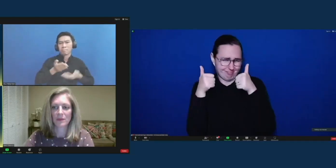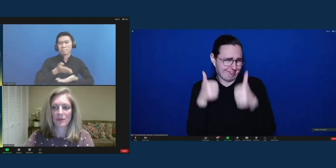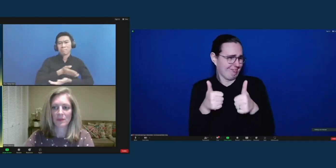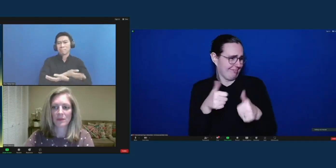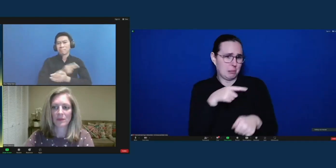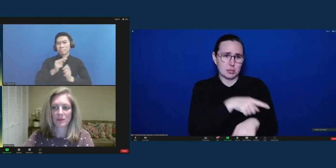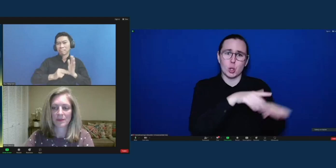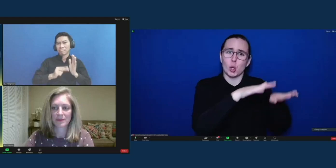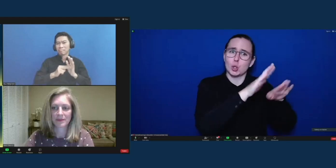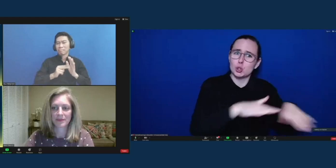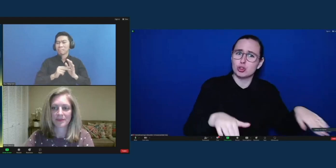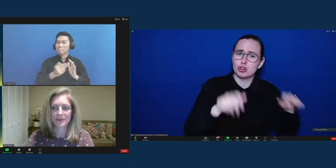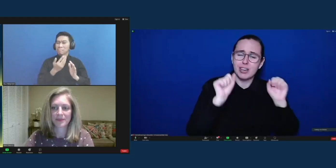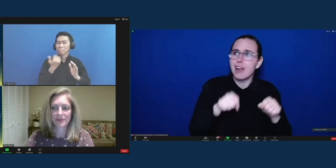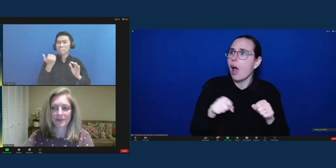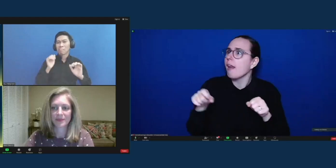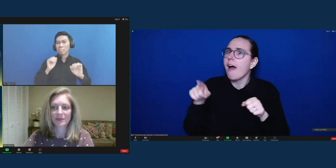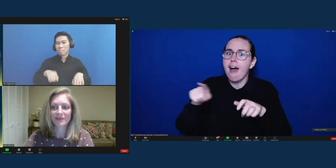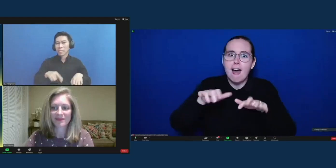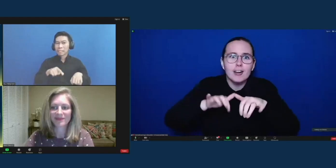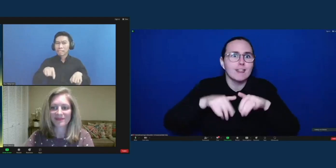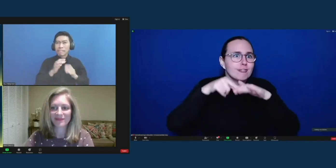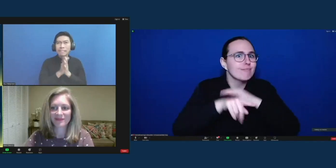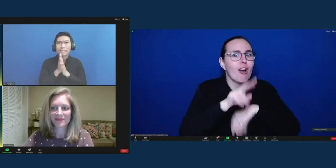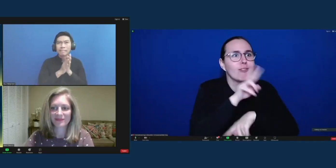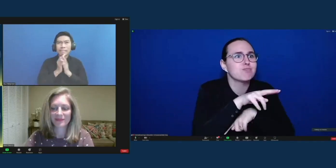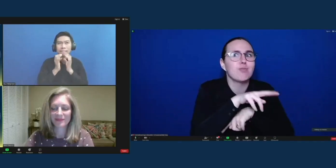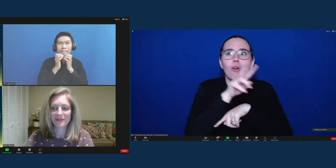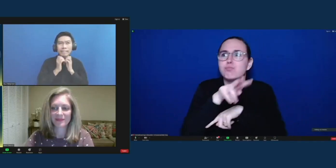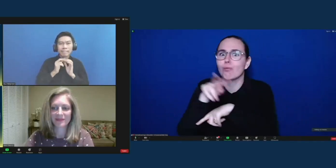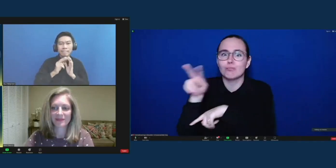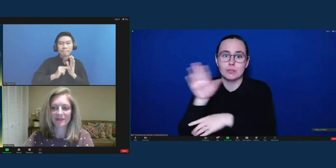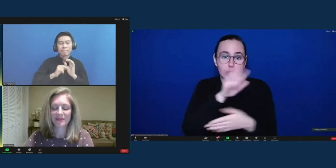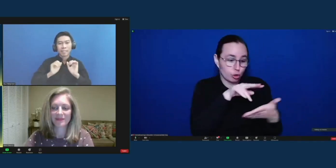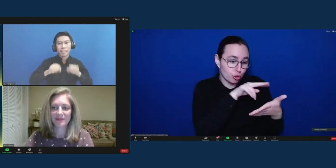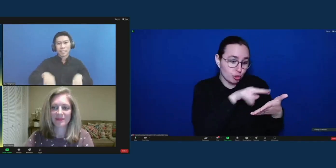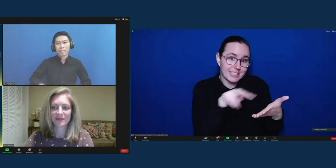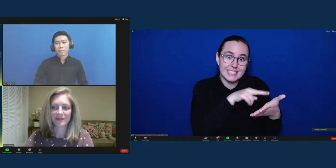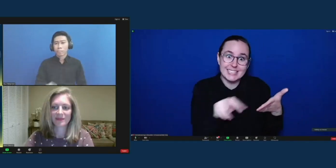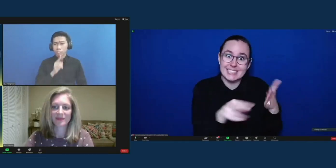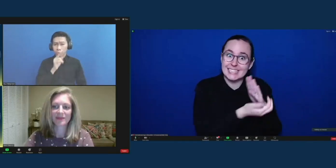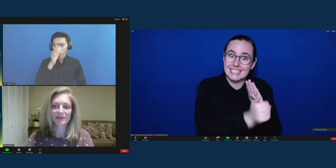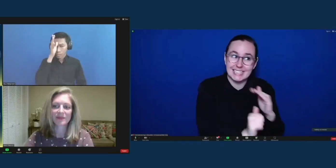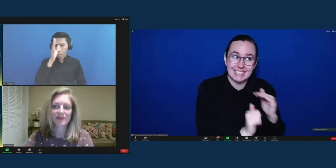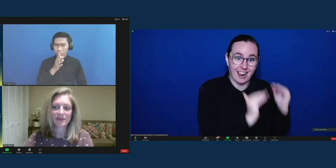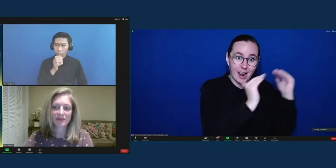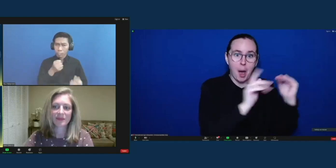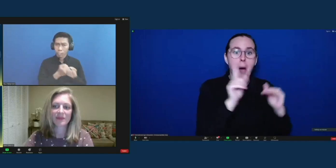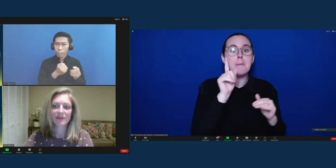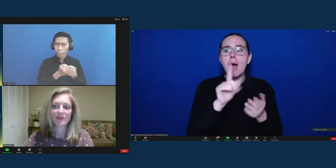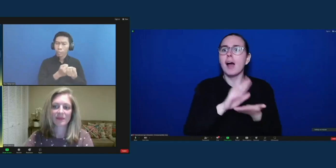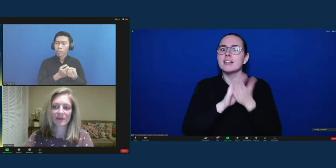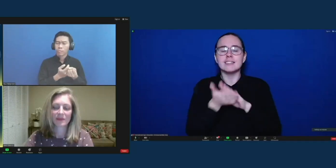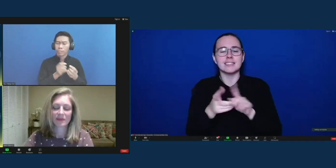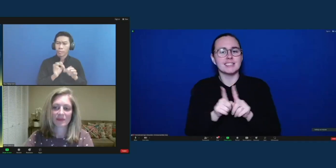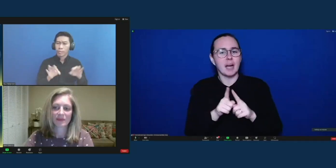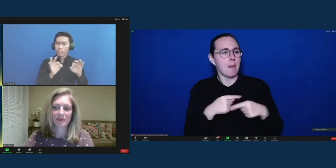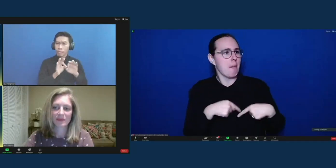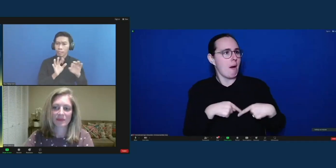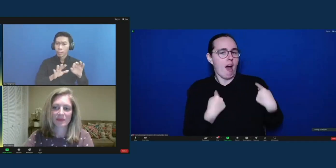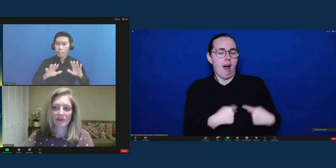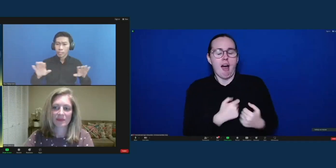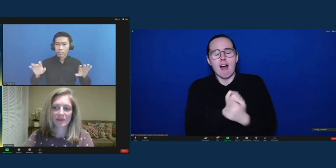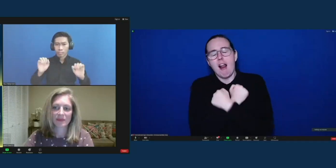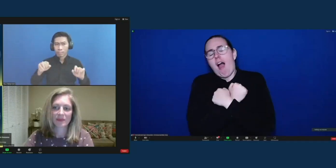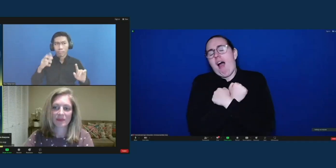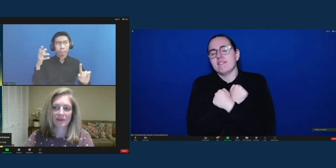and begin to love to read for pleasure. We know that parental support is critical to children's achievement of learning outcomes,